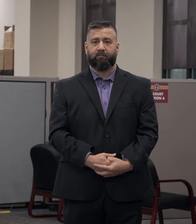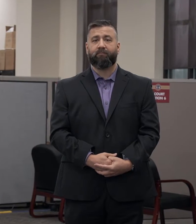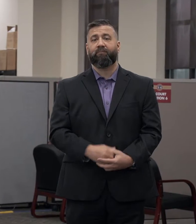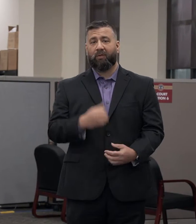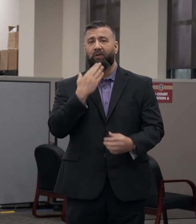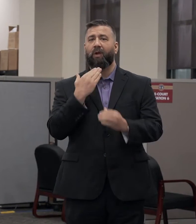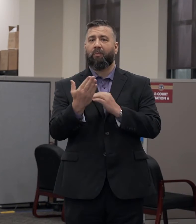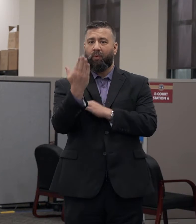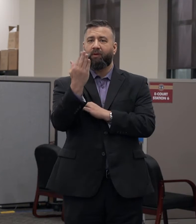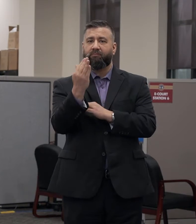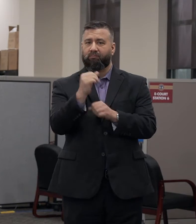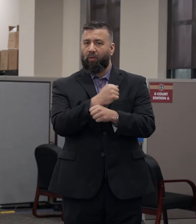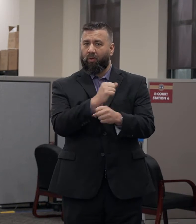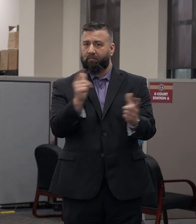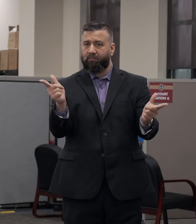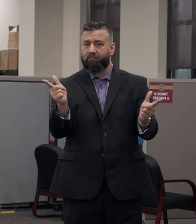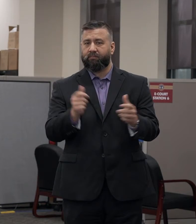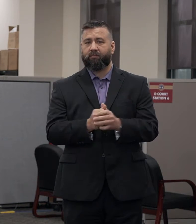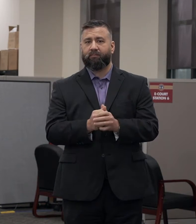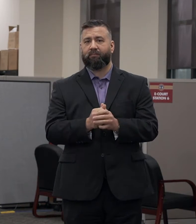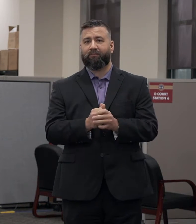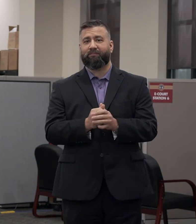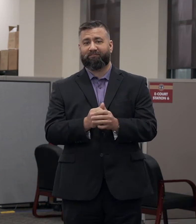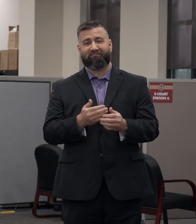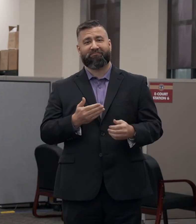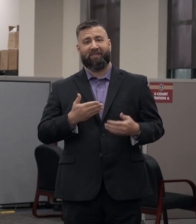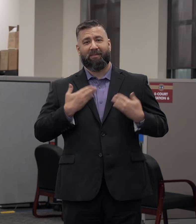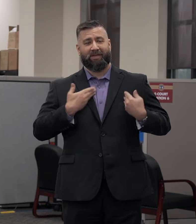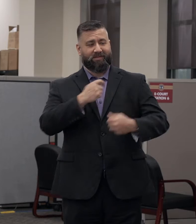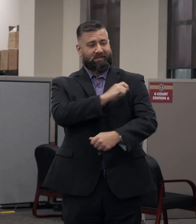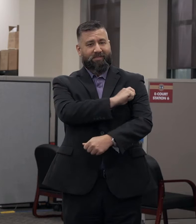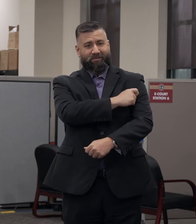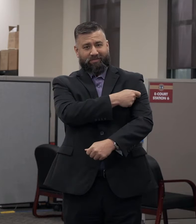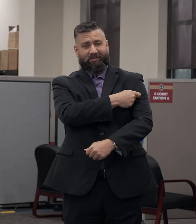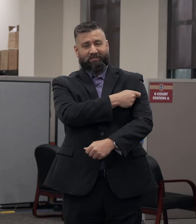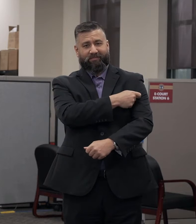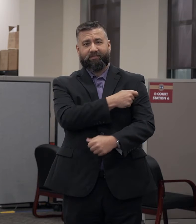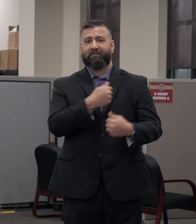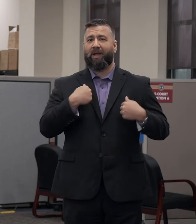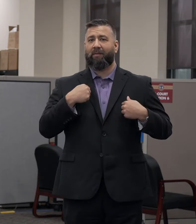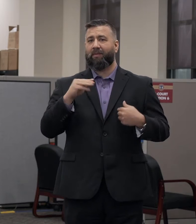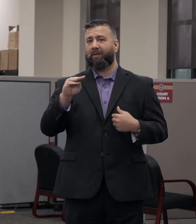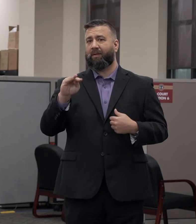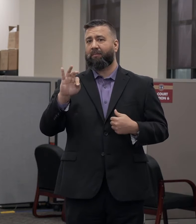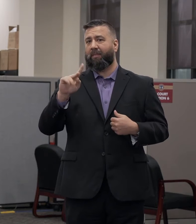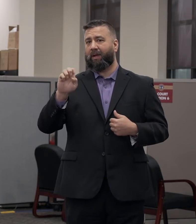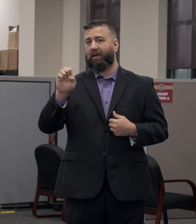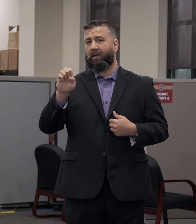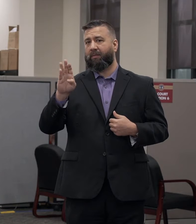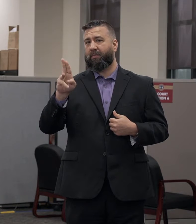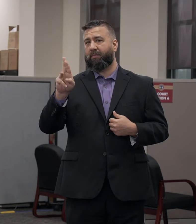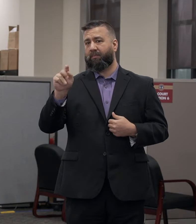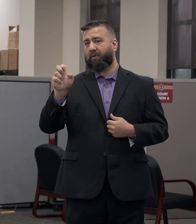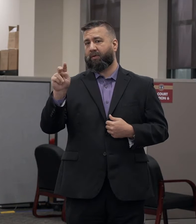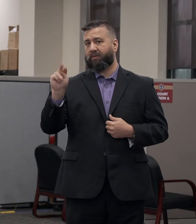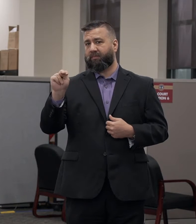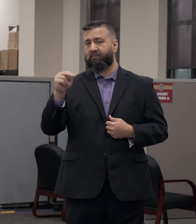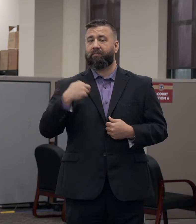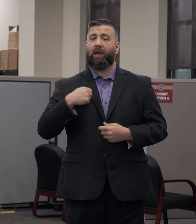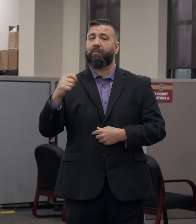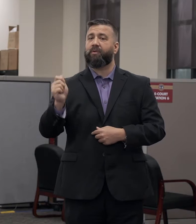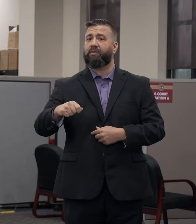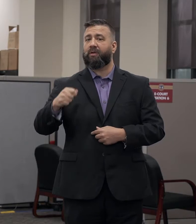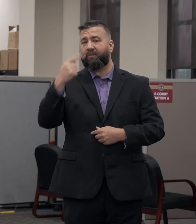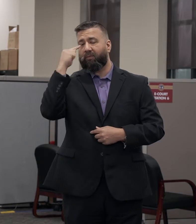Good morning, everyone. Happy St. Patrick's Day. I'm Mike Burton. As Dr. Page indicated, I'm the presiding judge